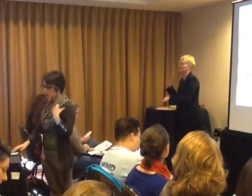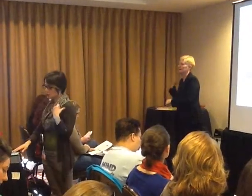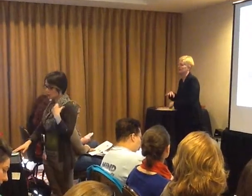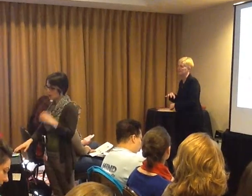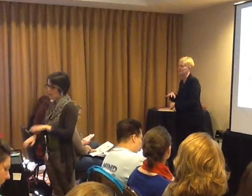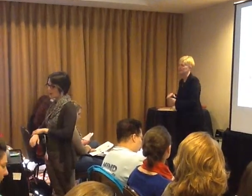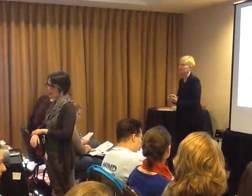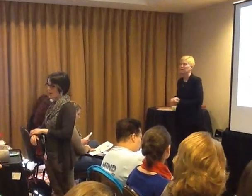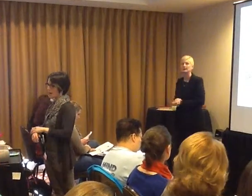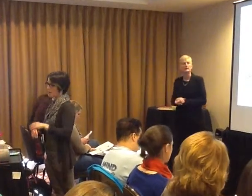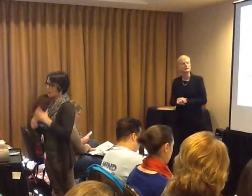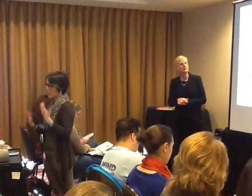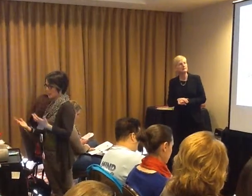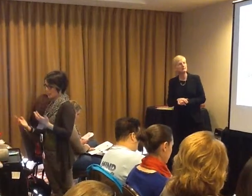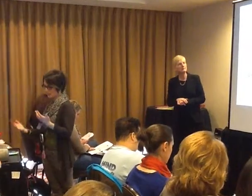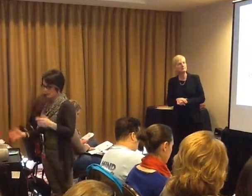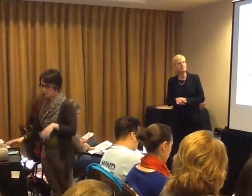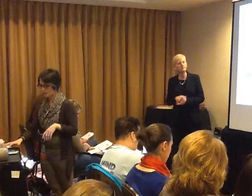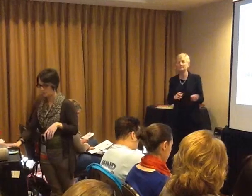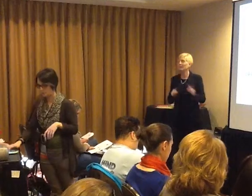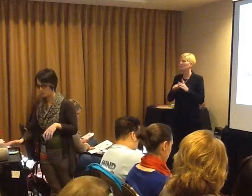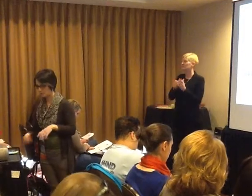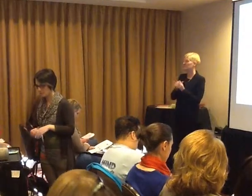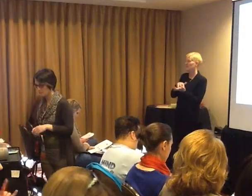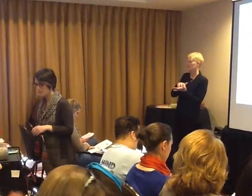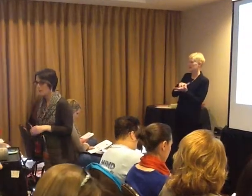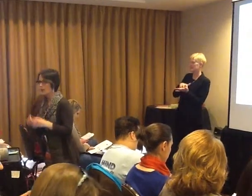So we're going to start with the weaknesses.